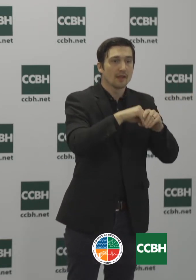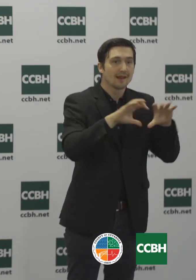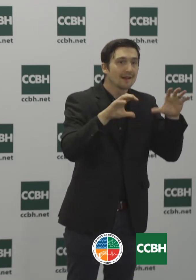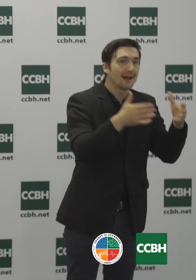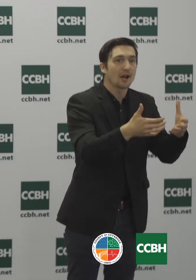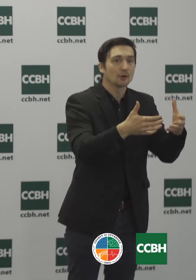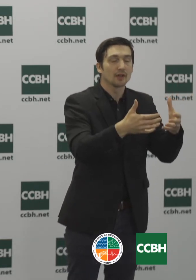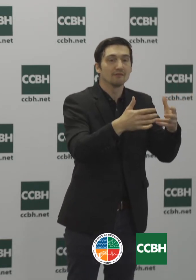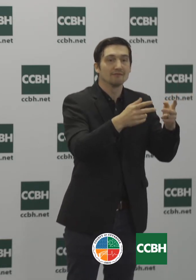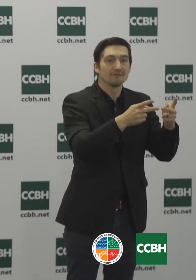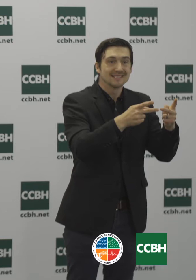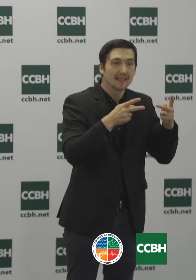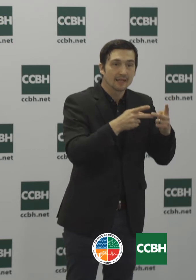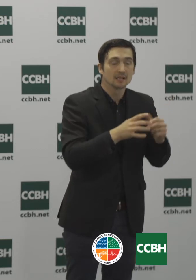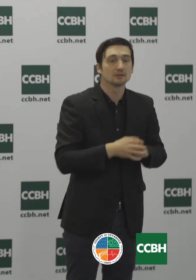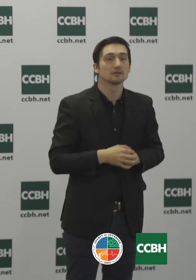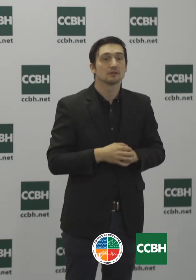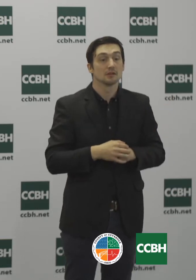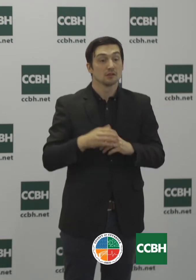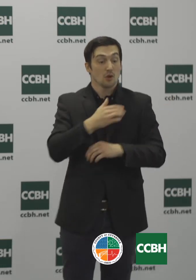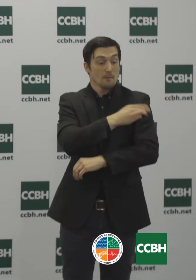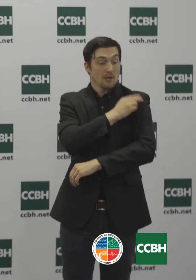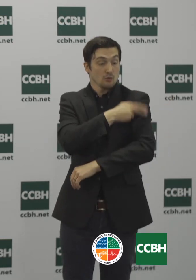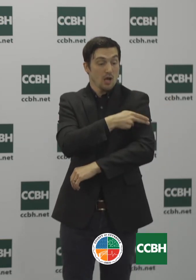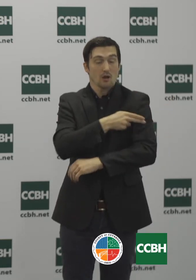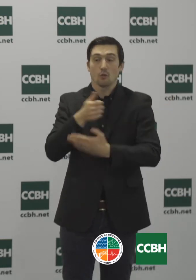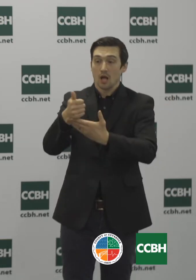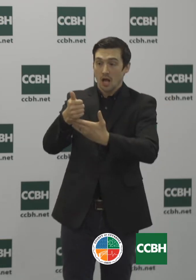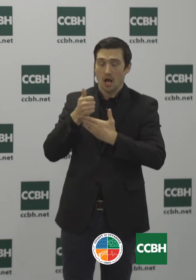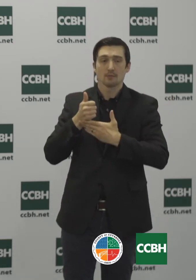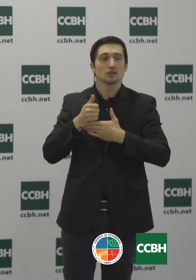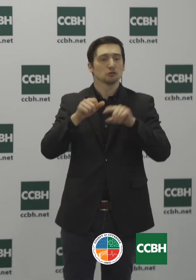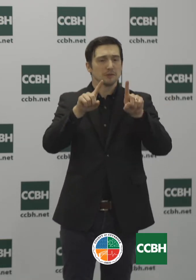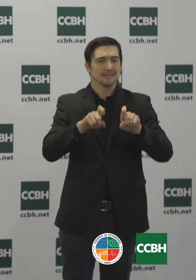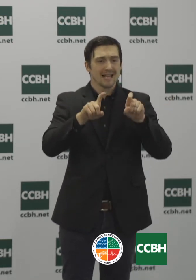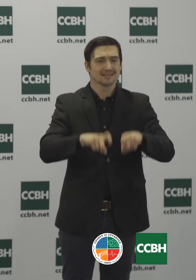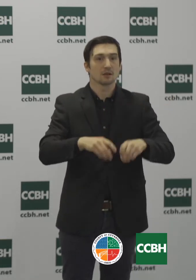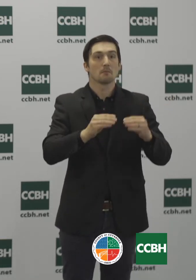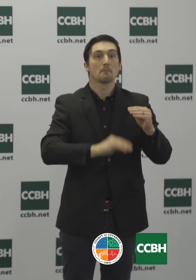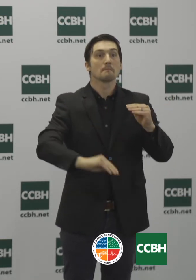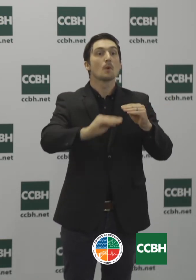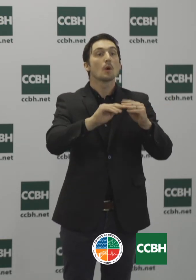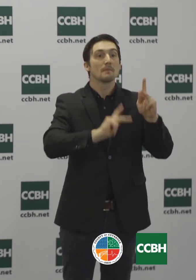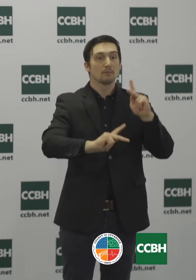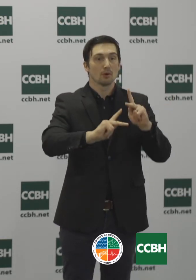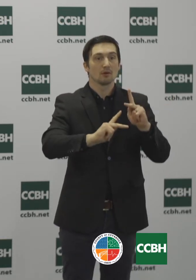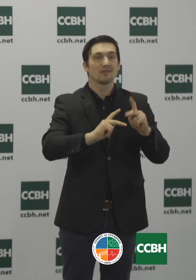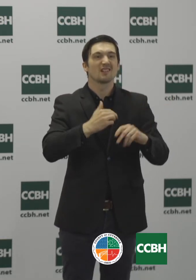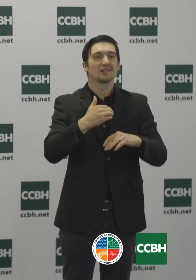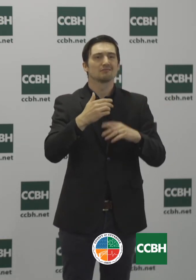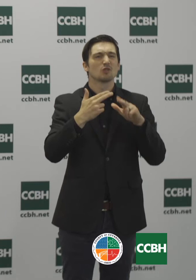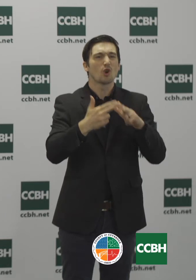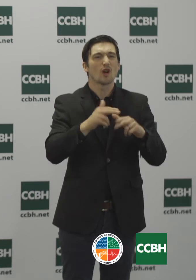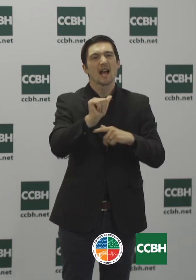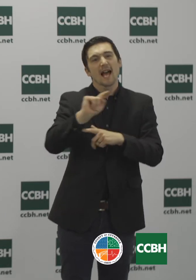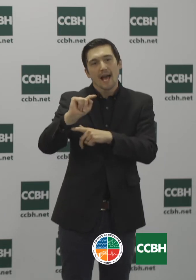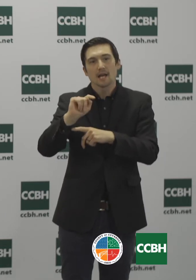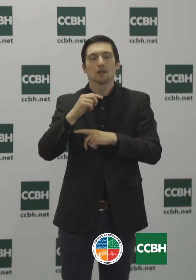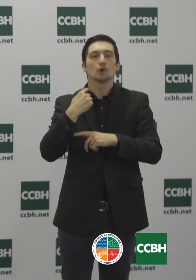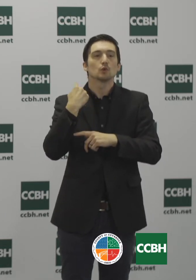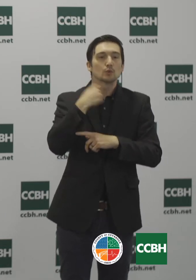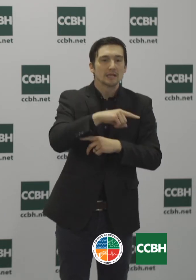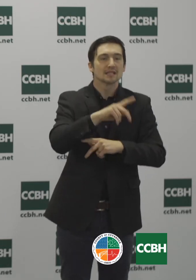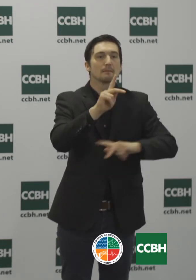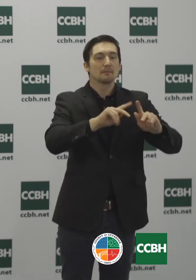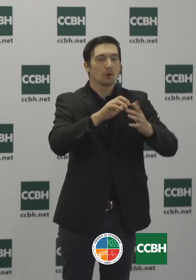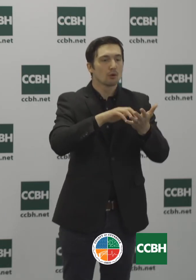Metro Health's expanded support will help us to test a wider range of at-risk people, which is essential in controlling community